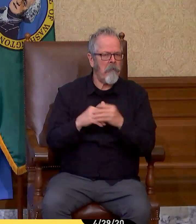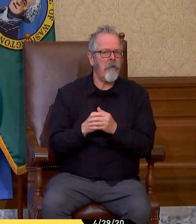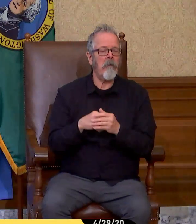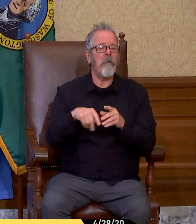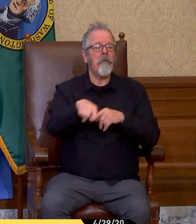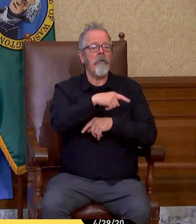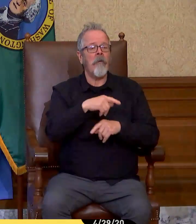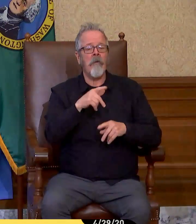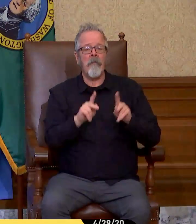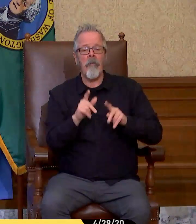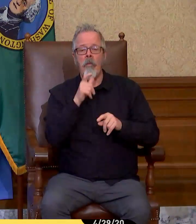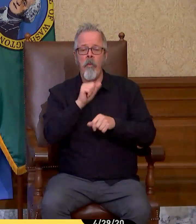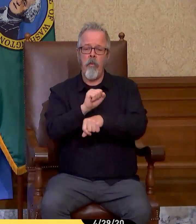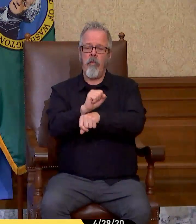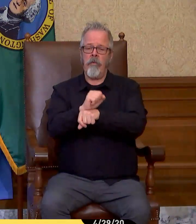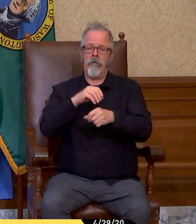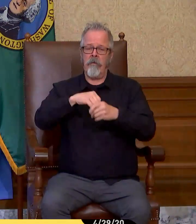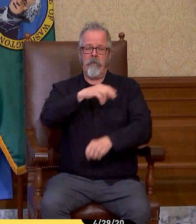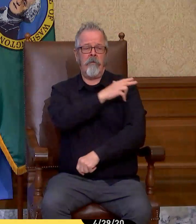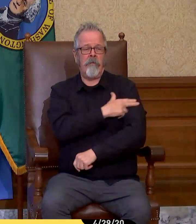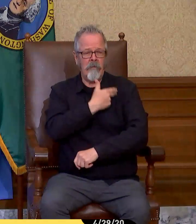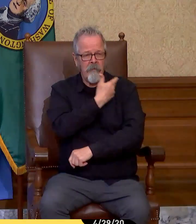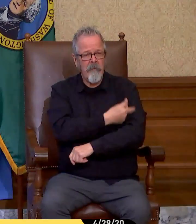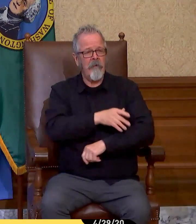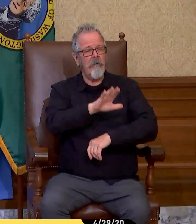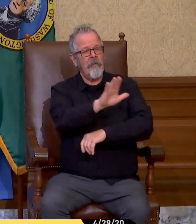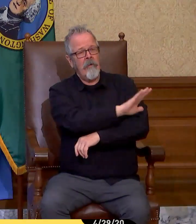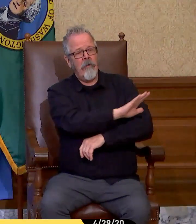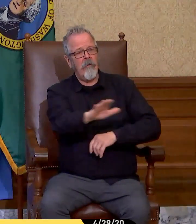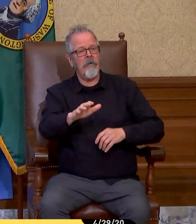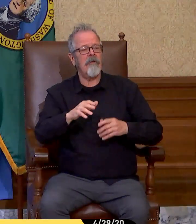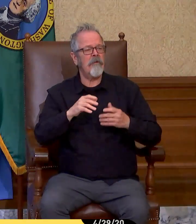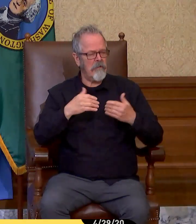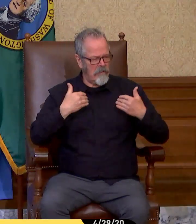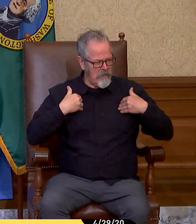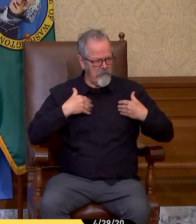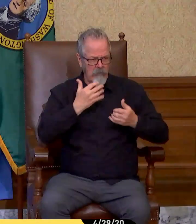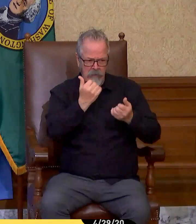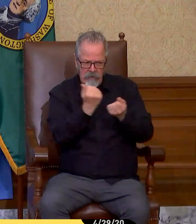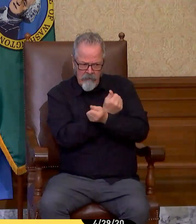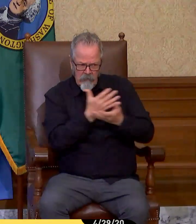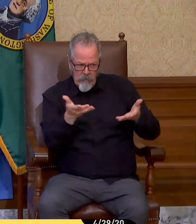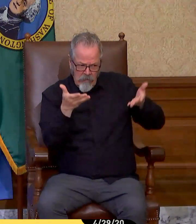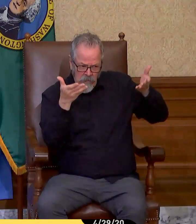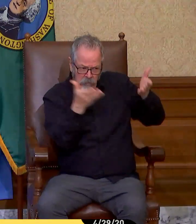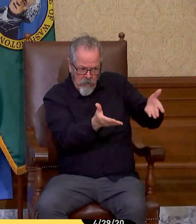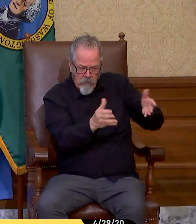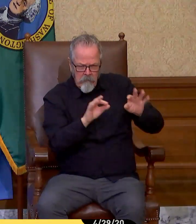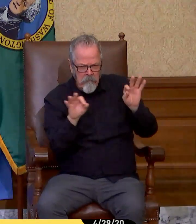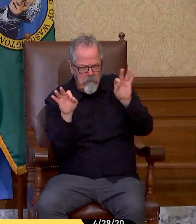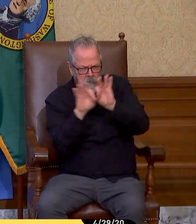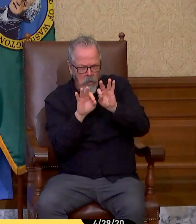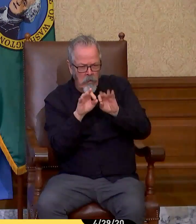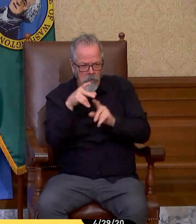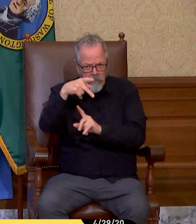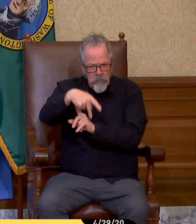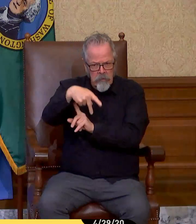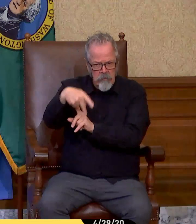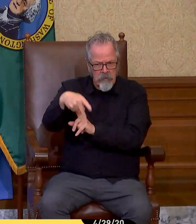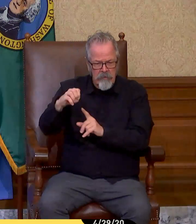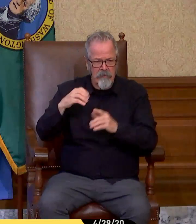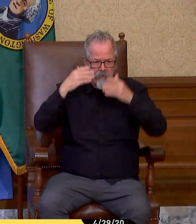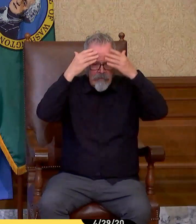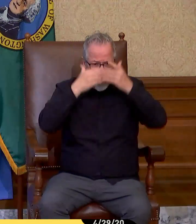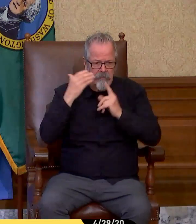surgery and protection for our medical staff. We know that in every instance of reopening our